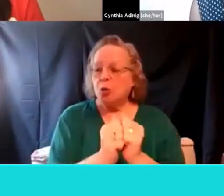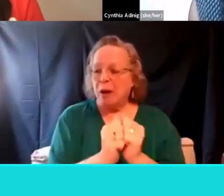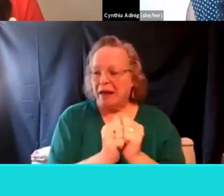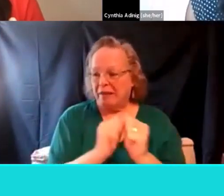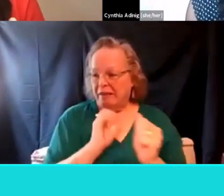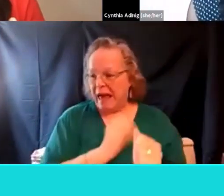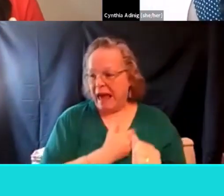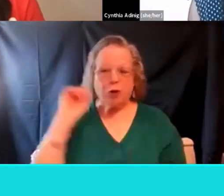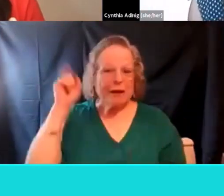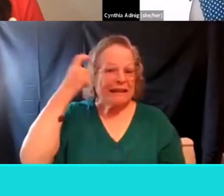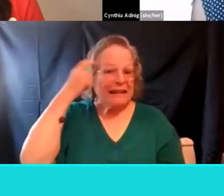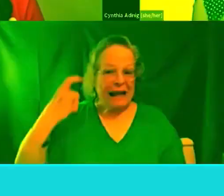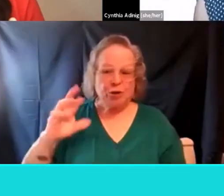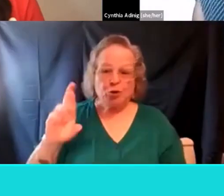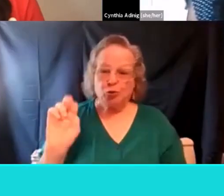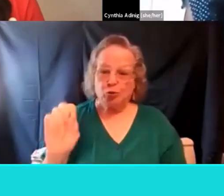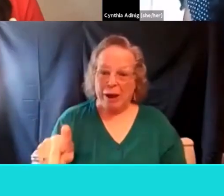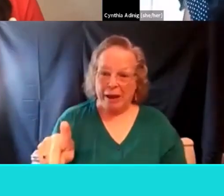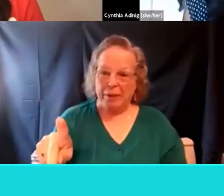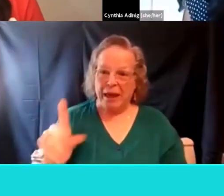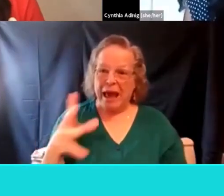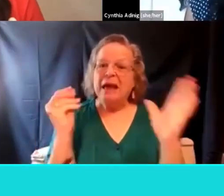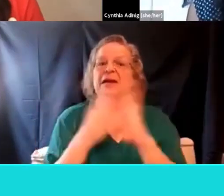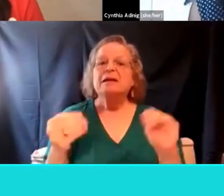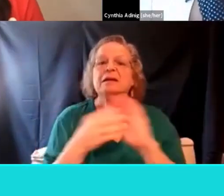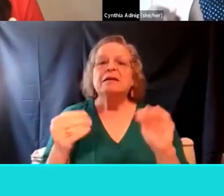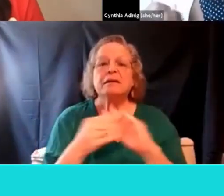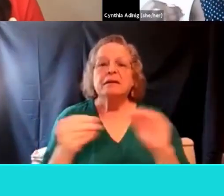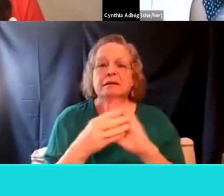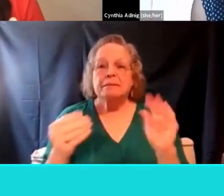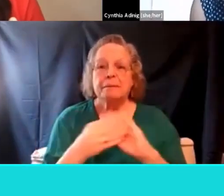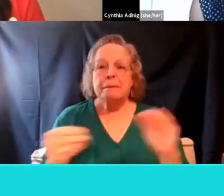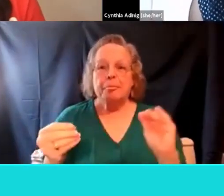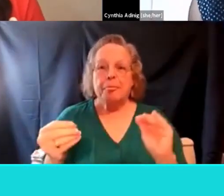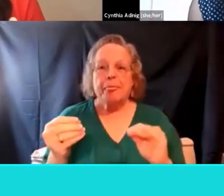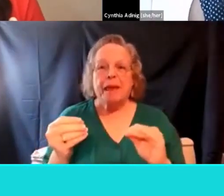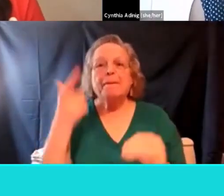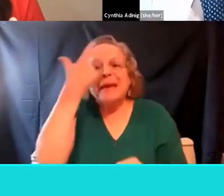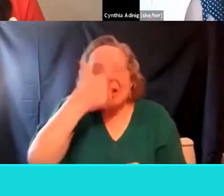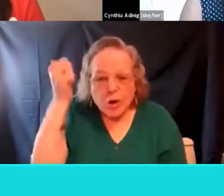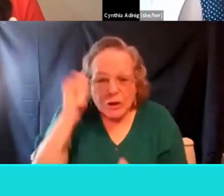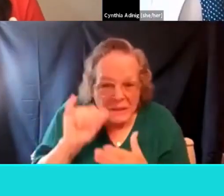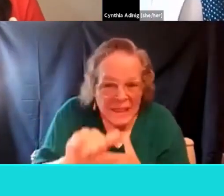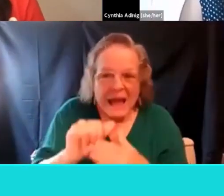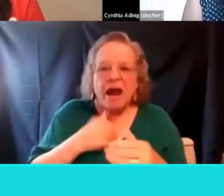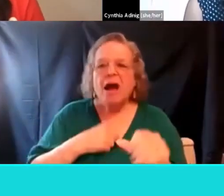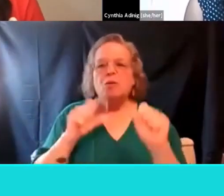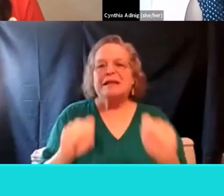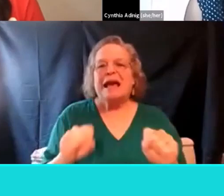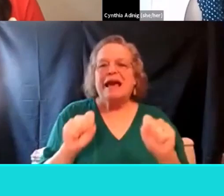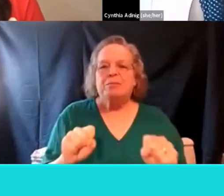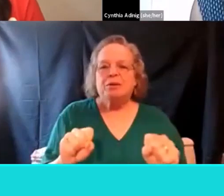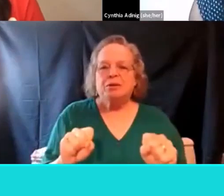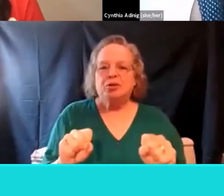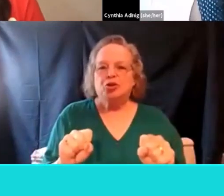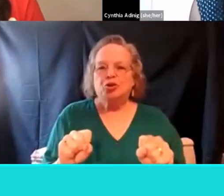application, don't know what, post-Lyme syndrome or ME/CFS